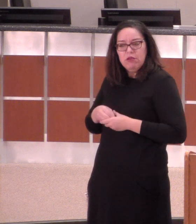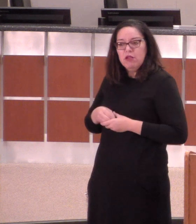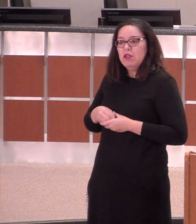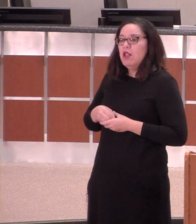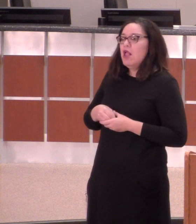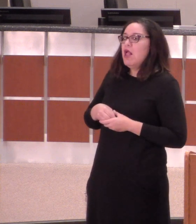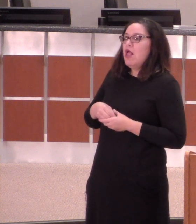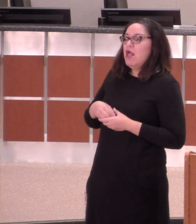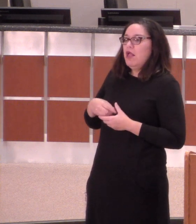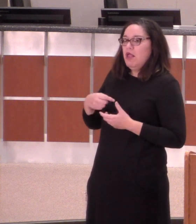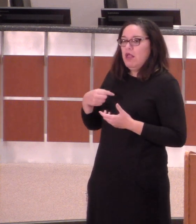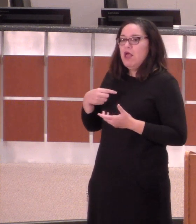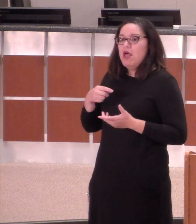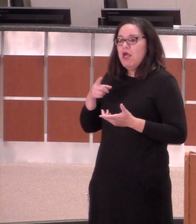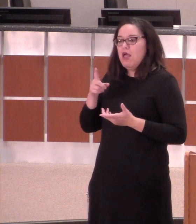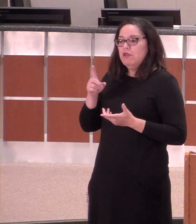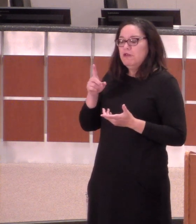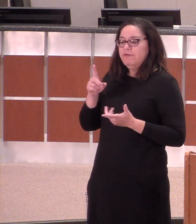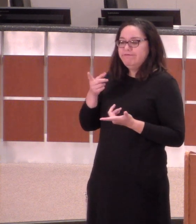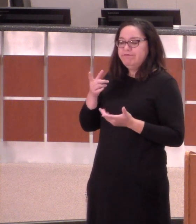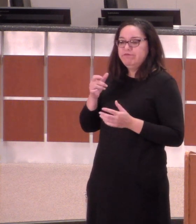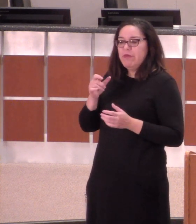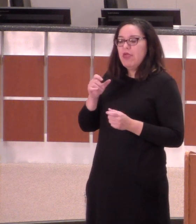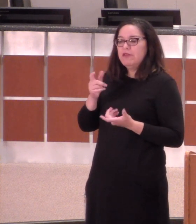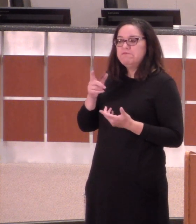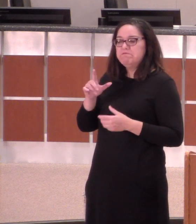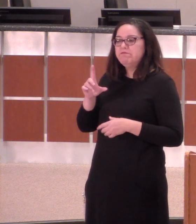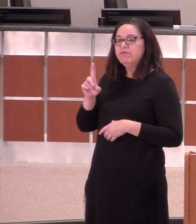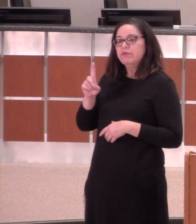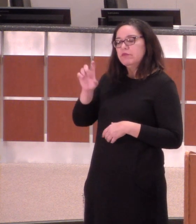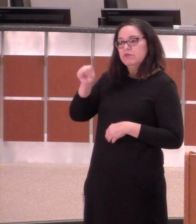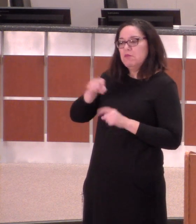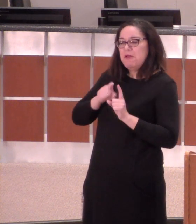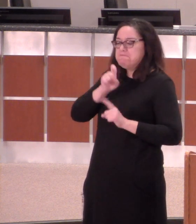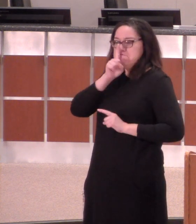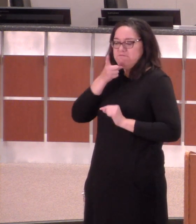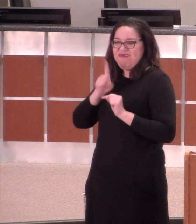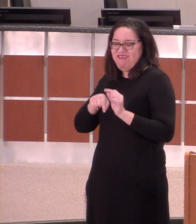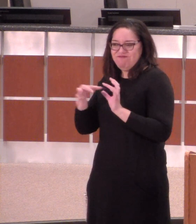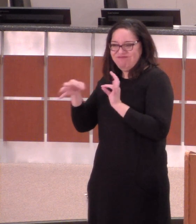I do, but I won't. I can't talk about that.